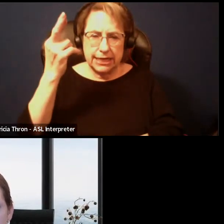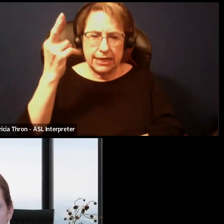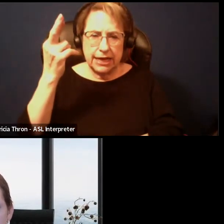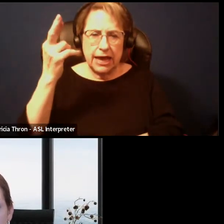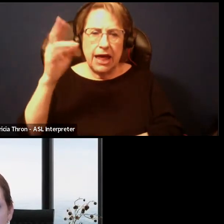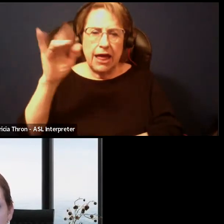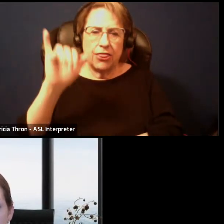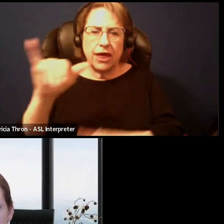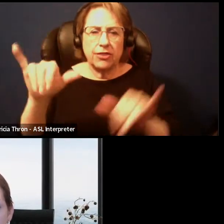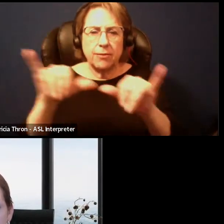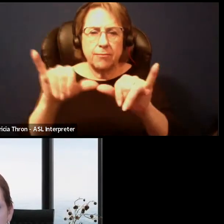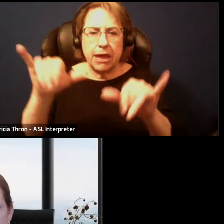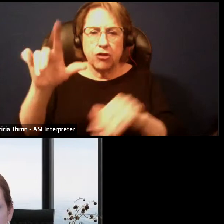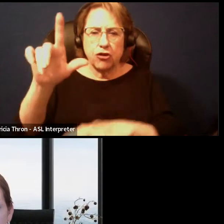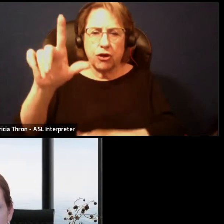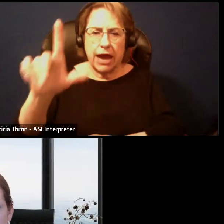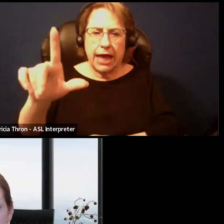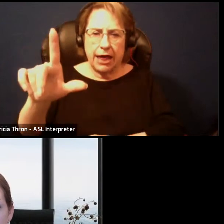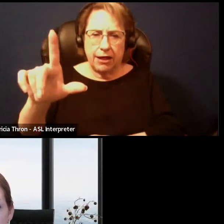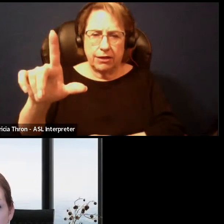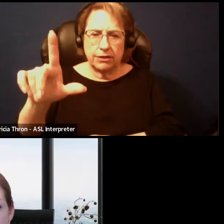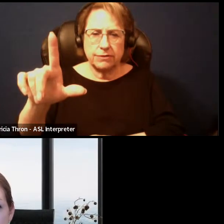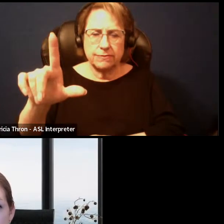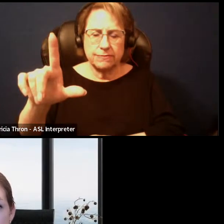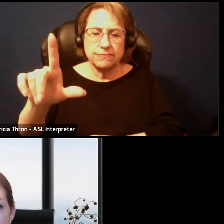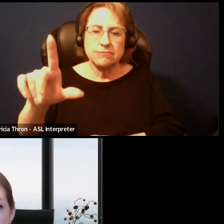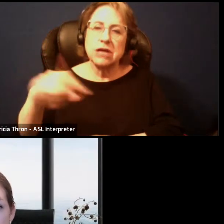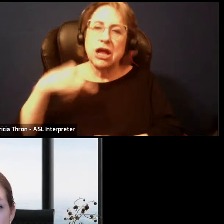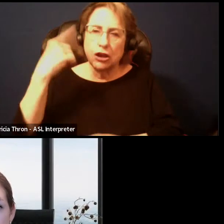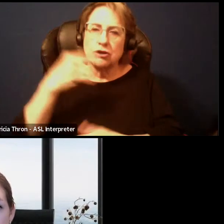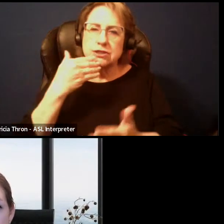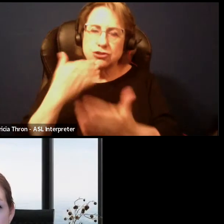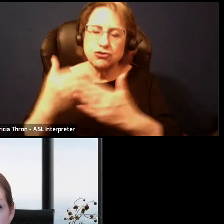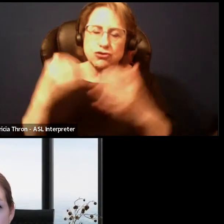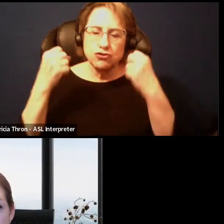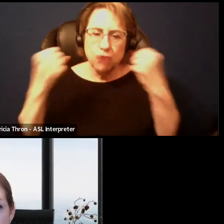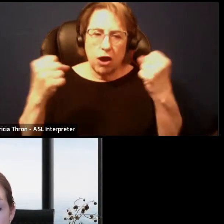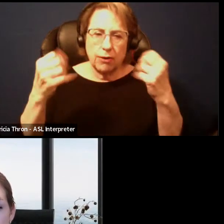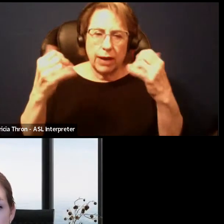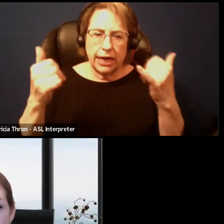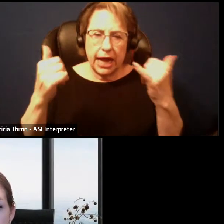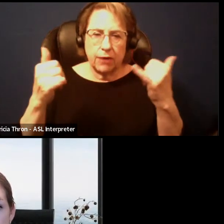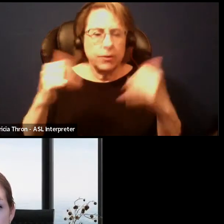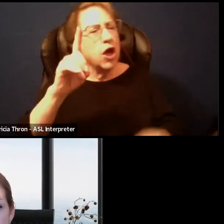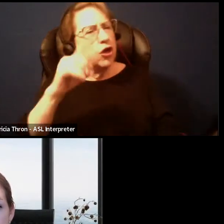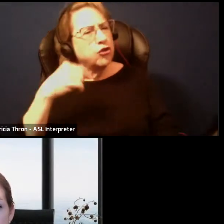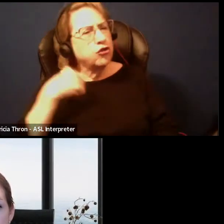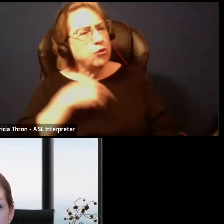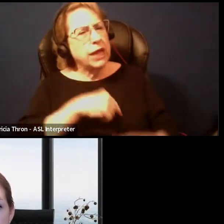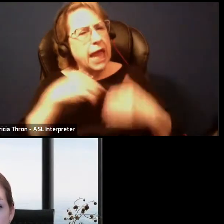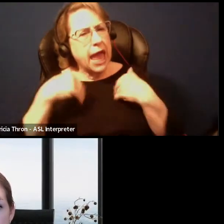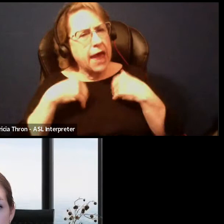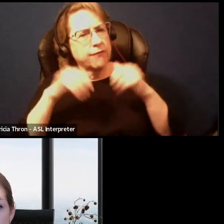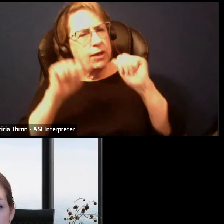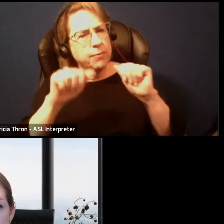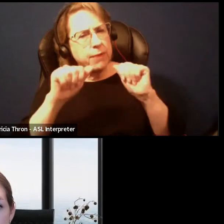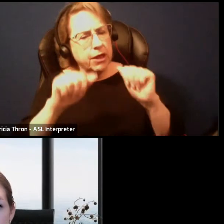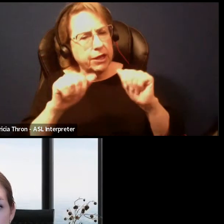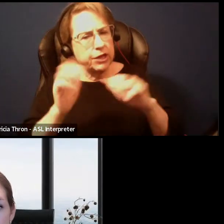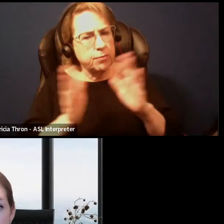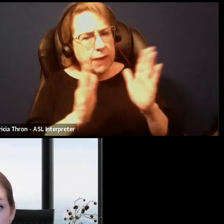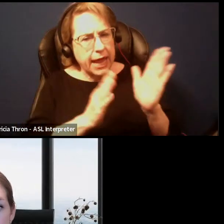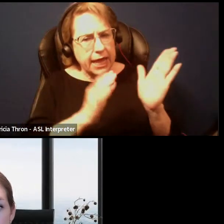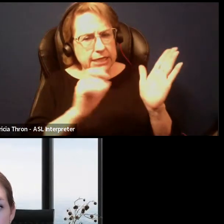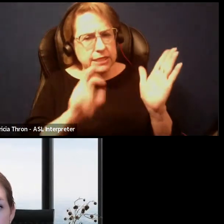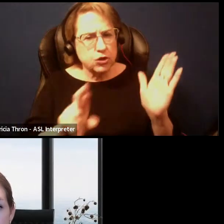strong right now, because we have avoided some of that escalation. Do we have the ability or plans or capacity to